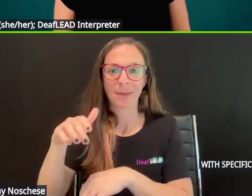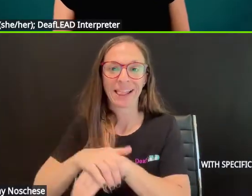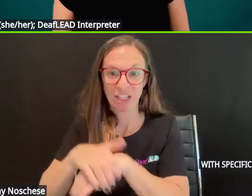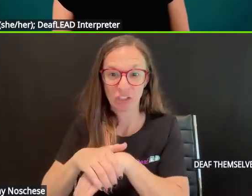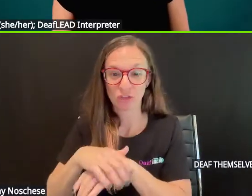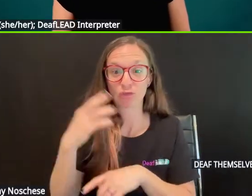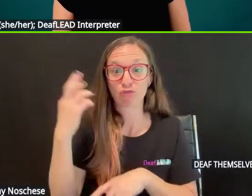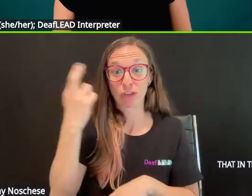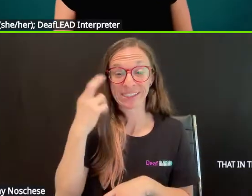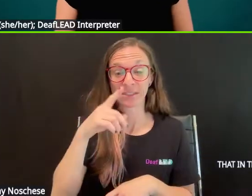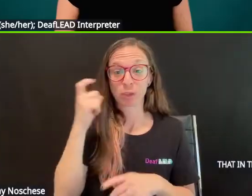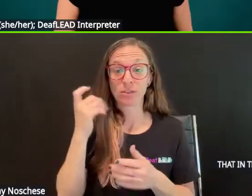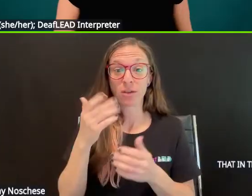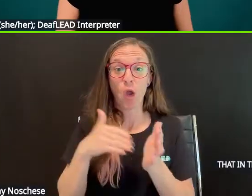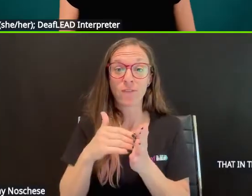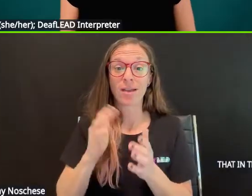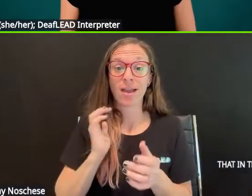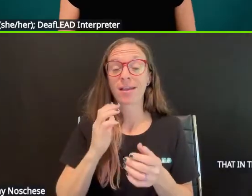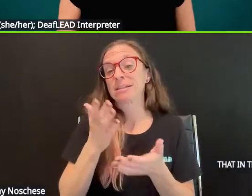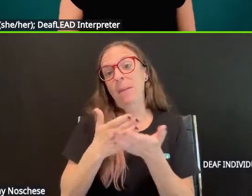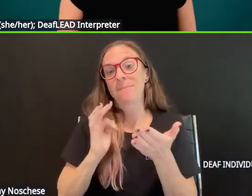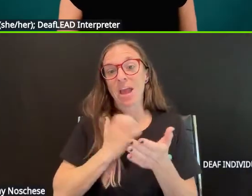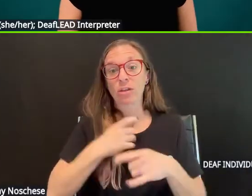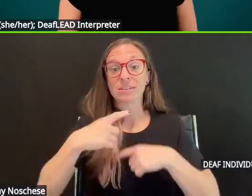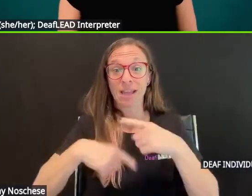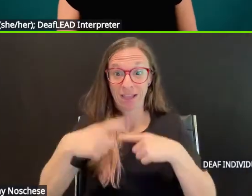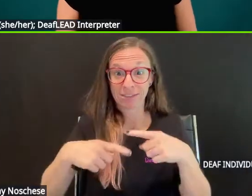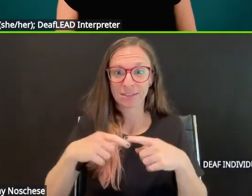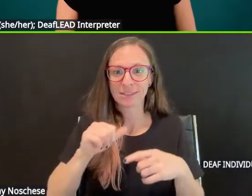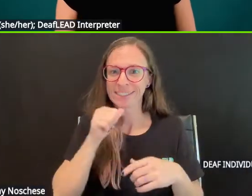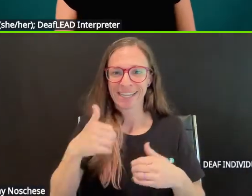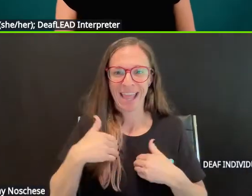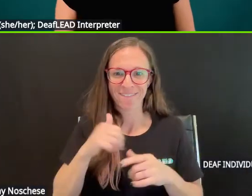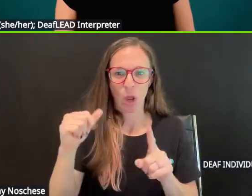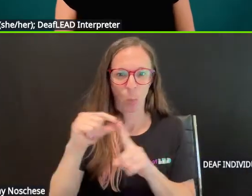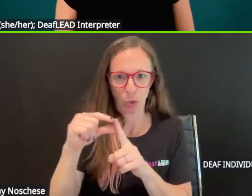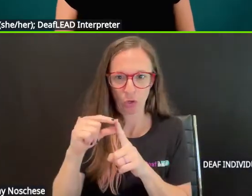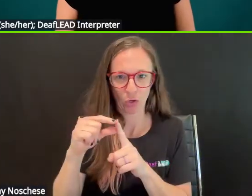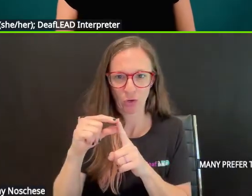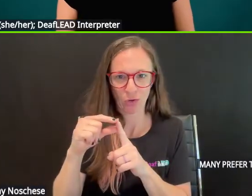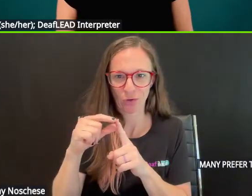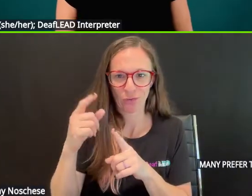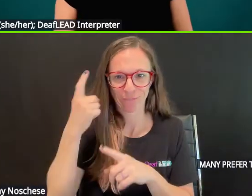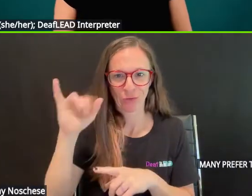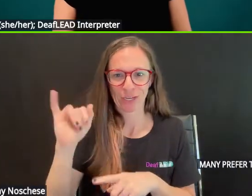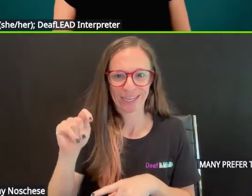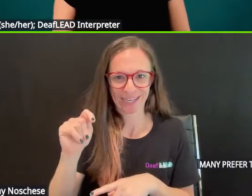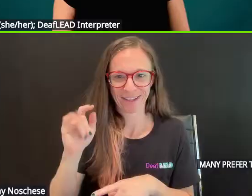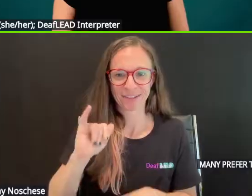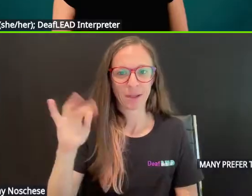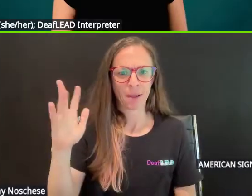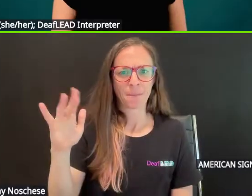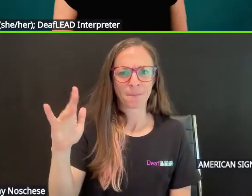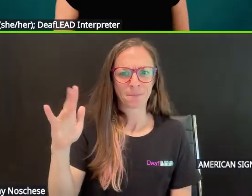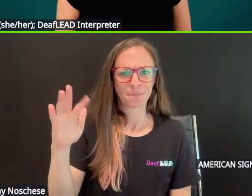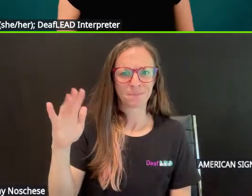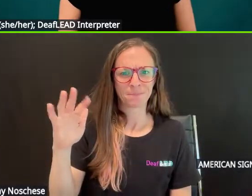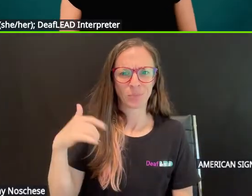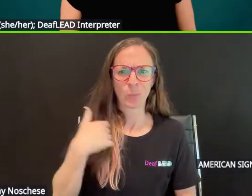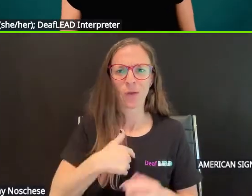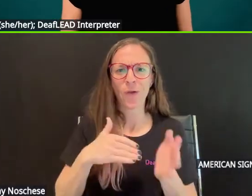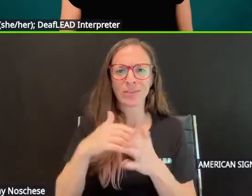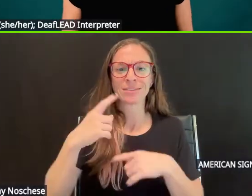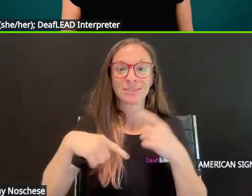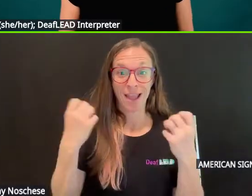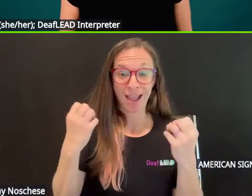to communicate in American Sign Language rather than typing in English. Some of our signs just don't have an equivalent